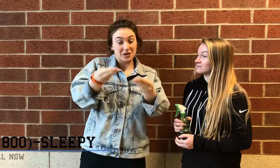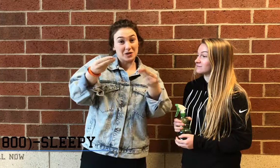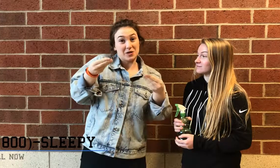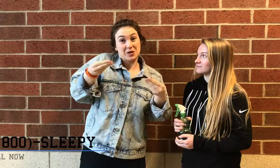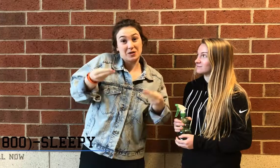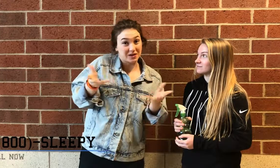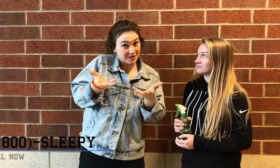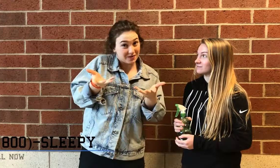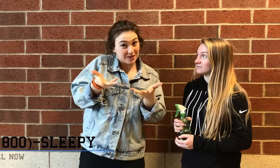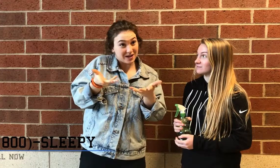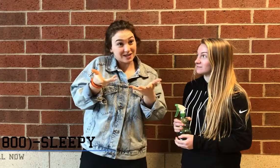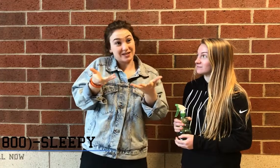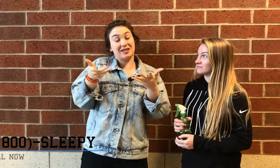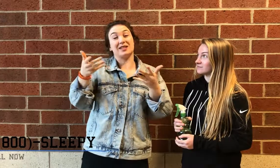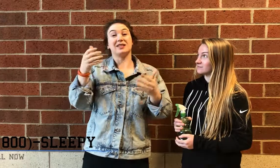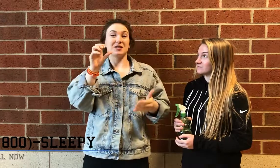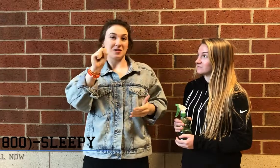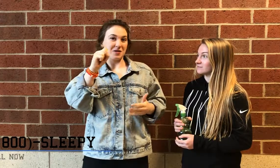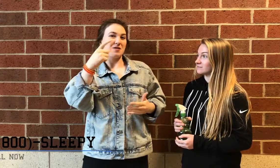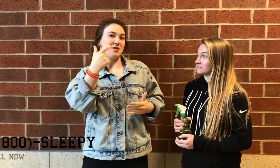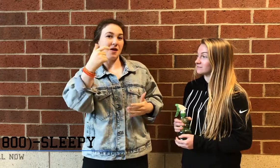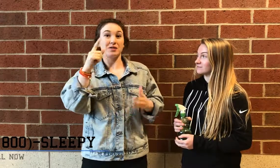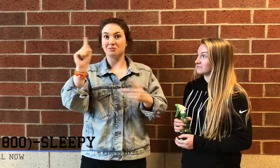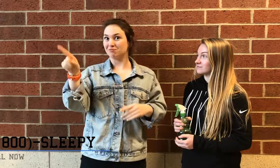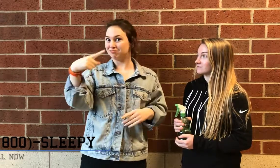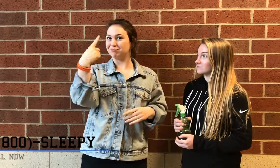sleepy spray for only